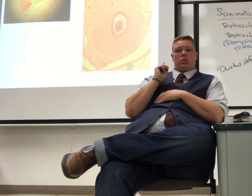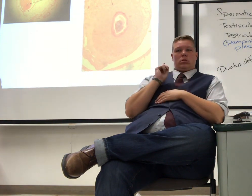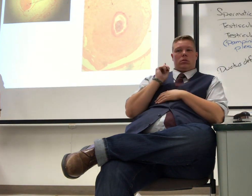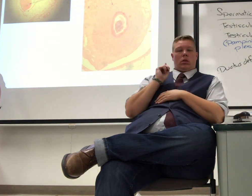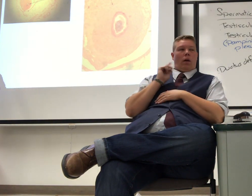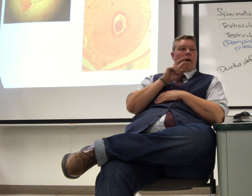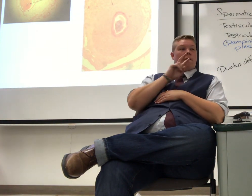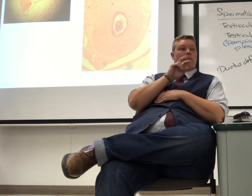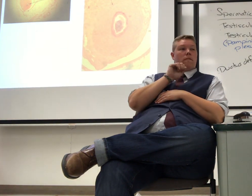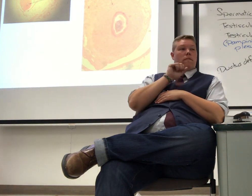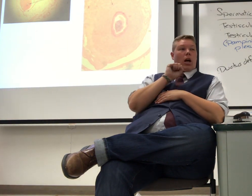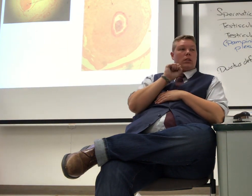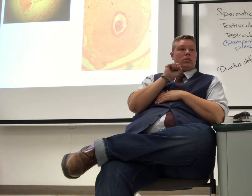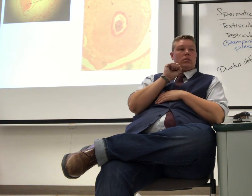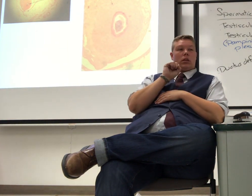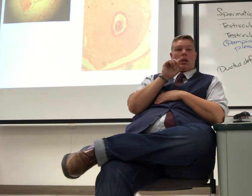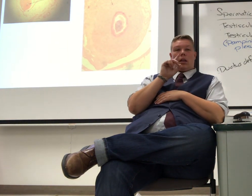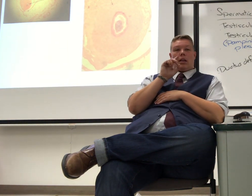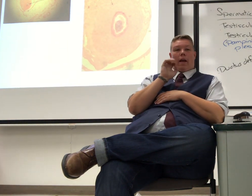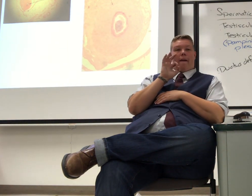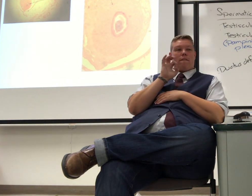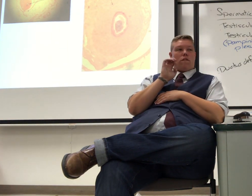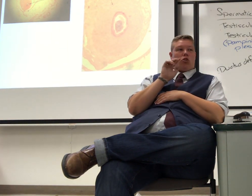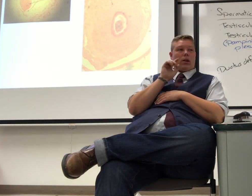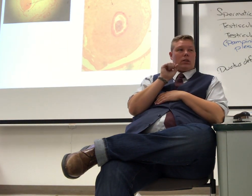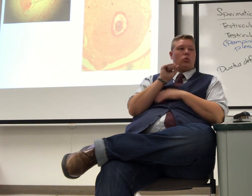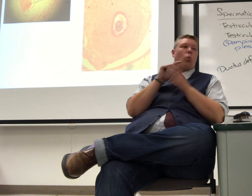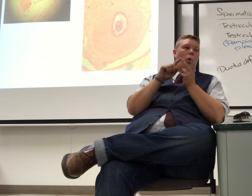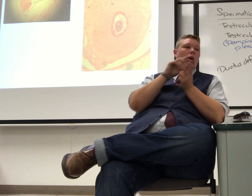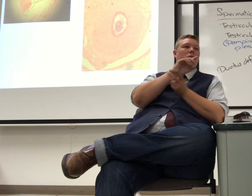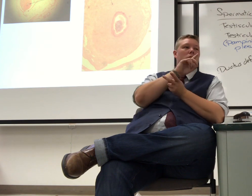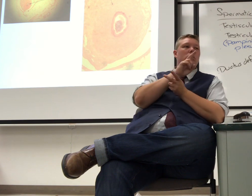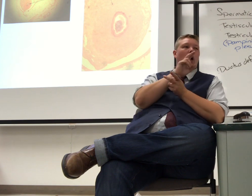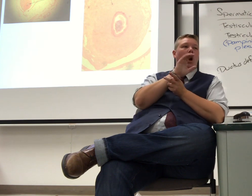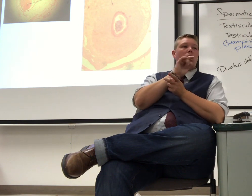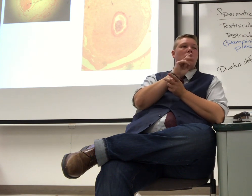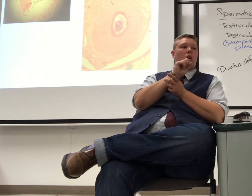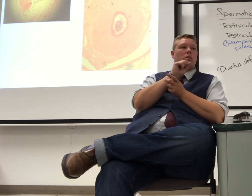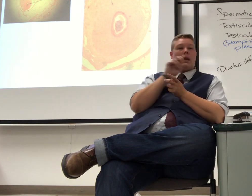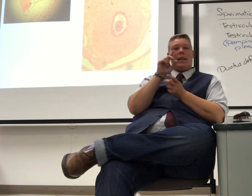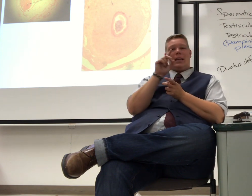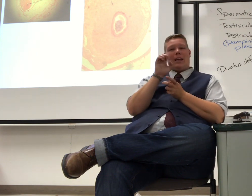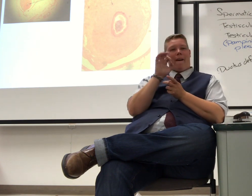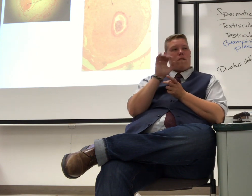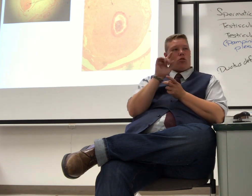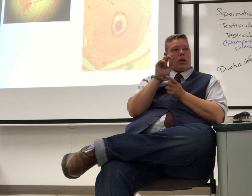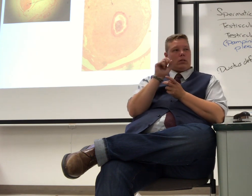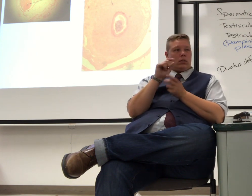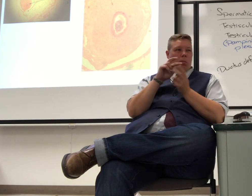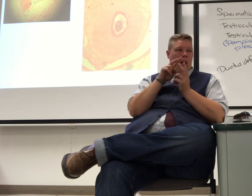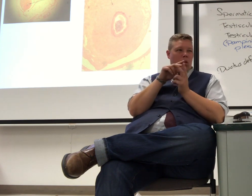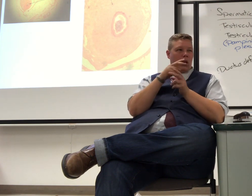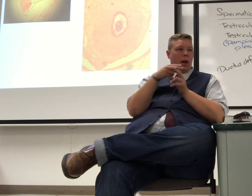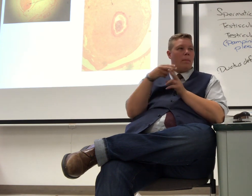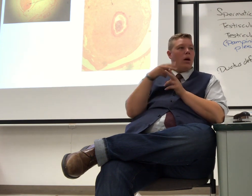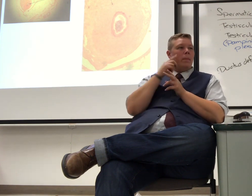the vas deferens, or ductus deferens, it has many layers of smooth muscle. You write that